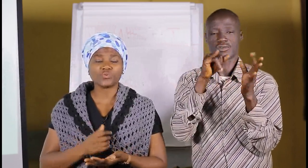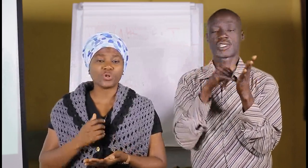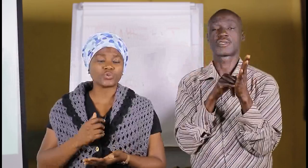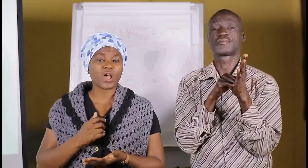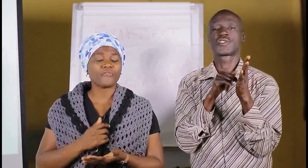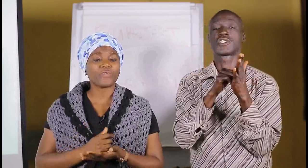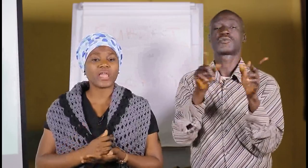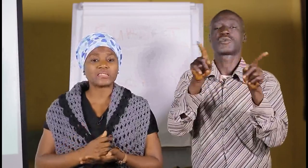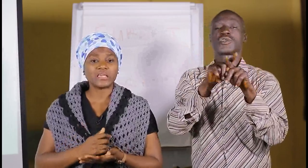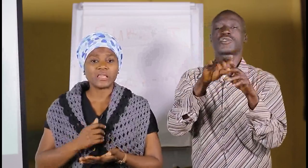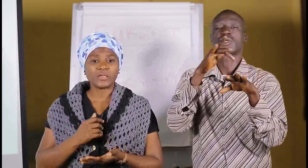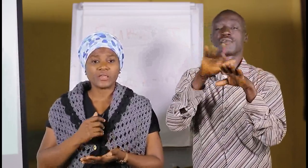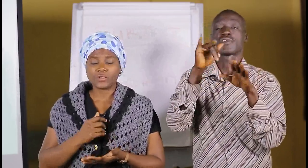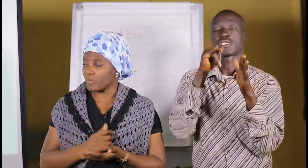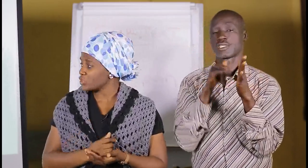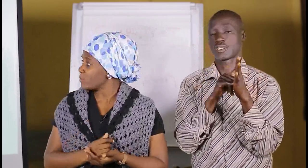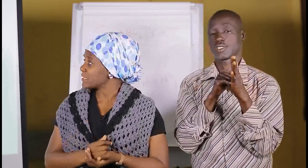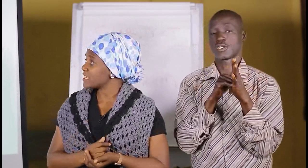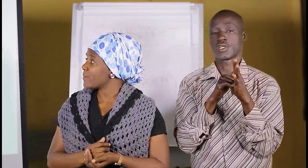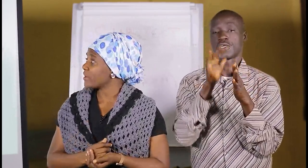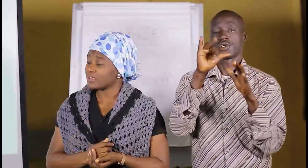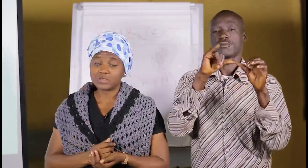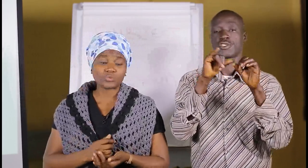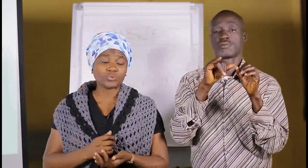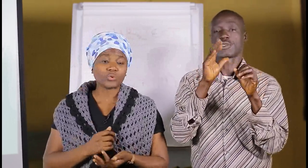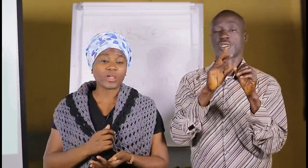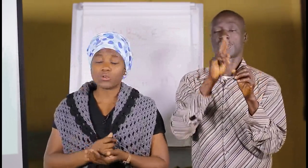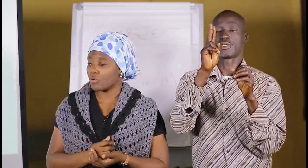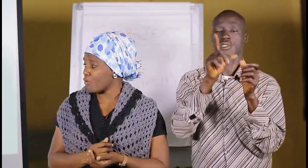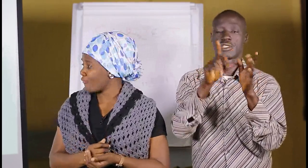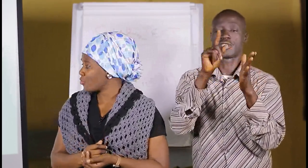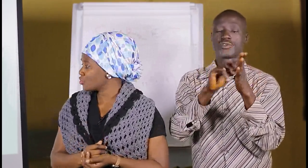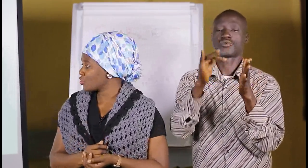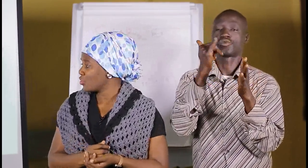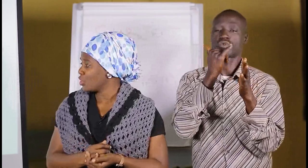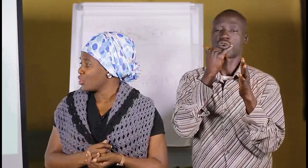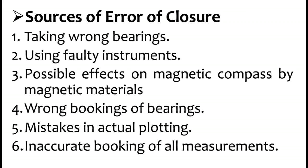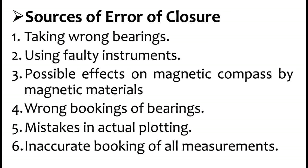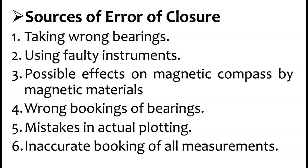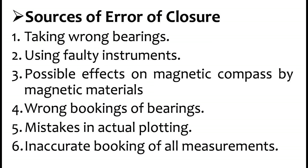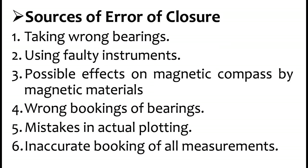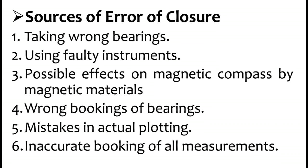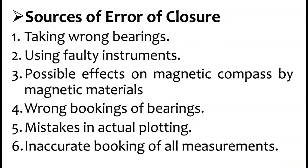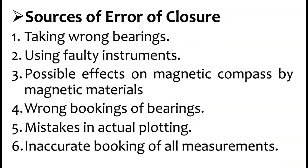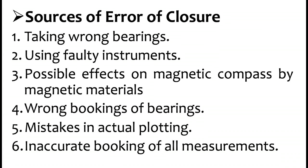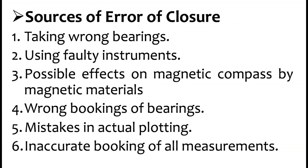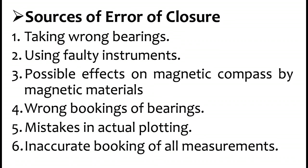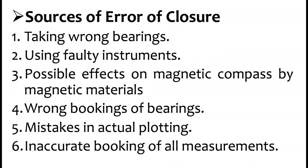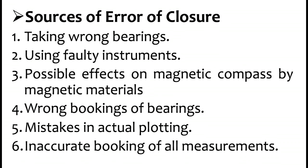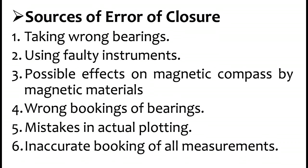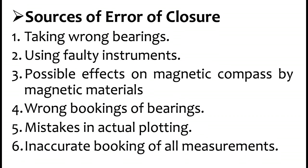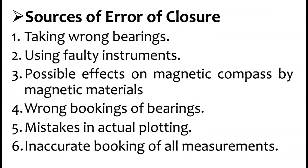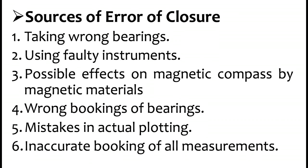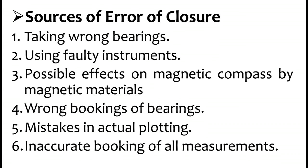correctly. It will also affect your measurement, thereby leading to error of closure. Number five,